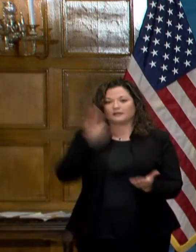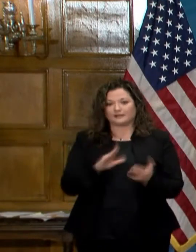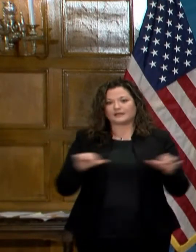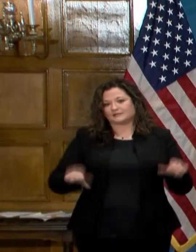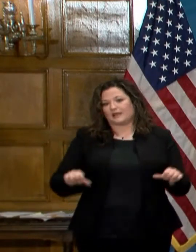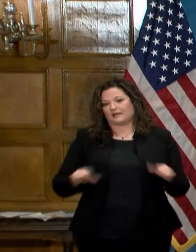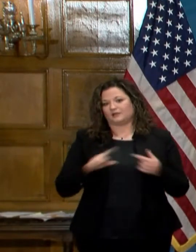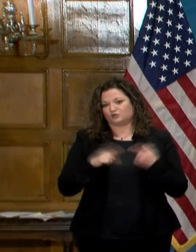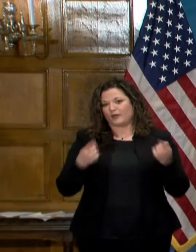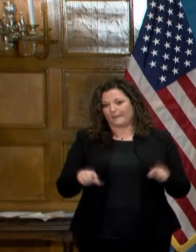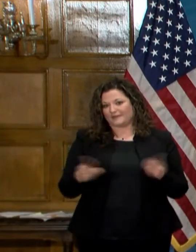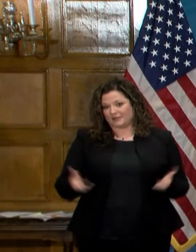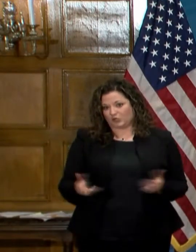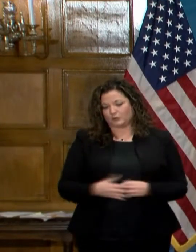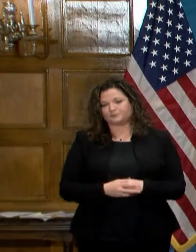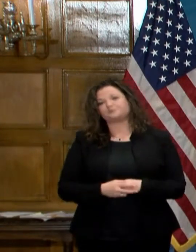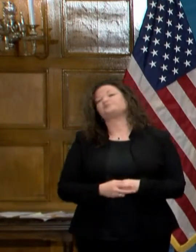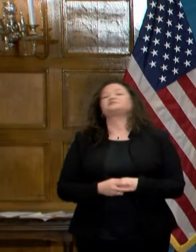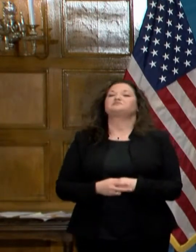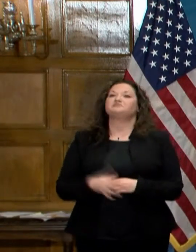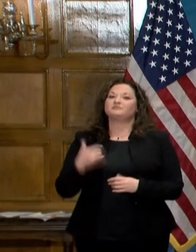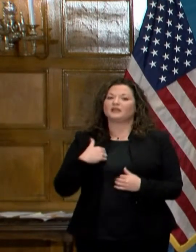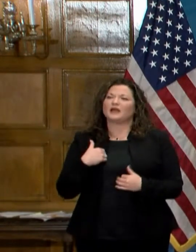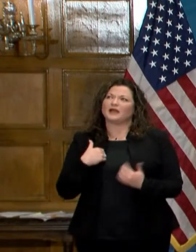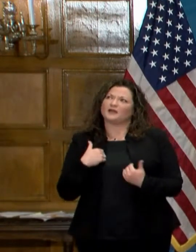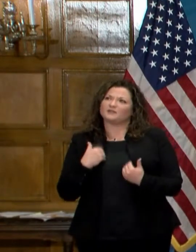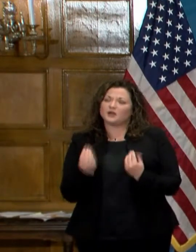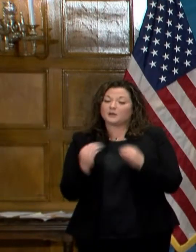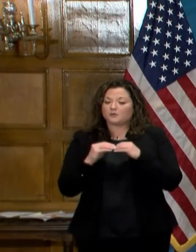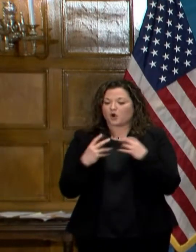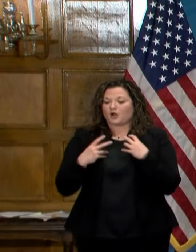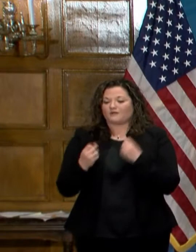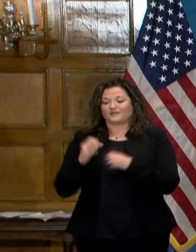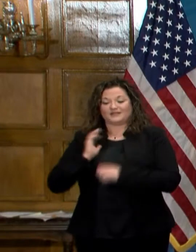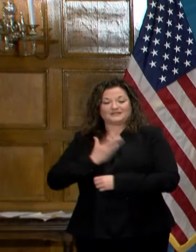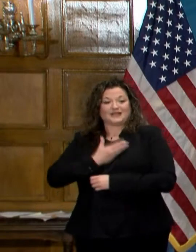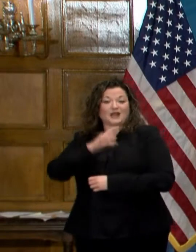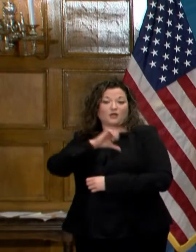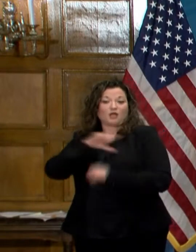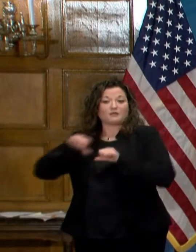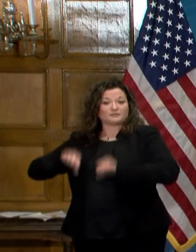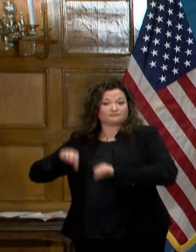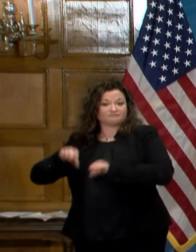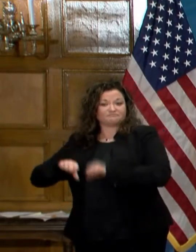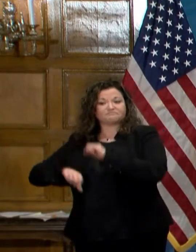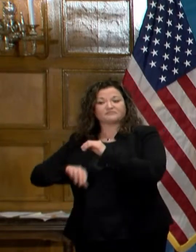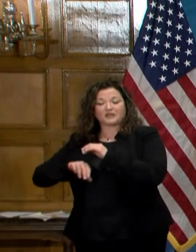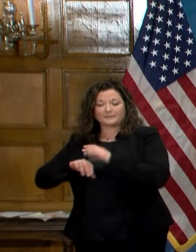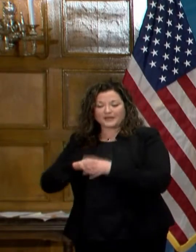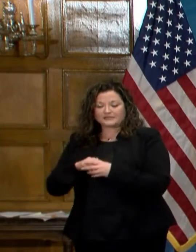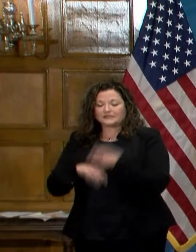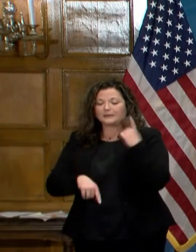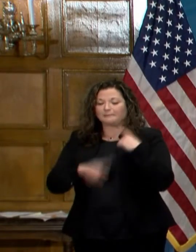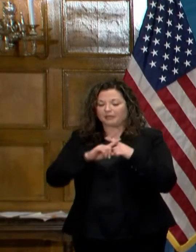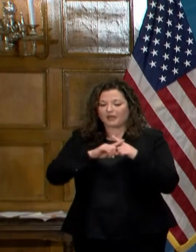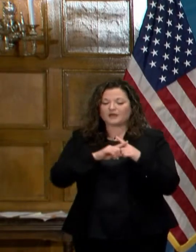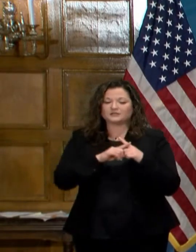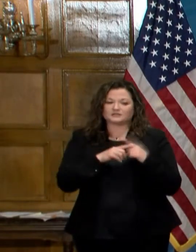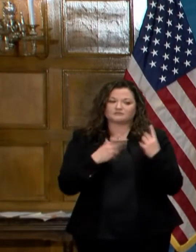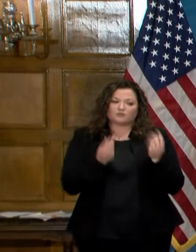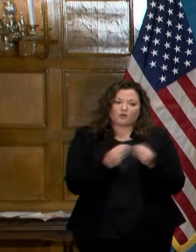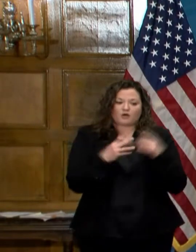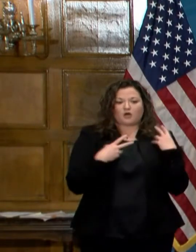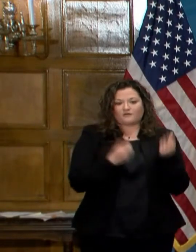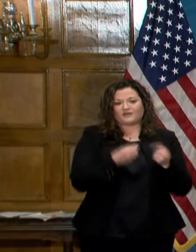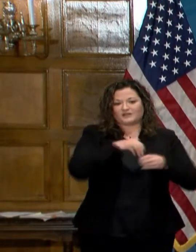here. I have more confidence both in our law enforcement capacity, but also in our citizens.